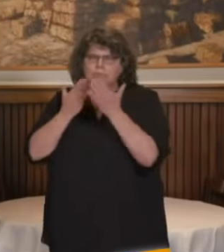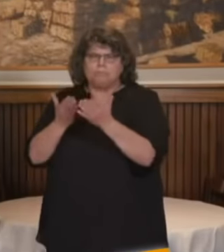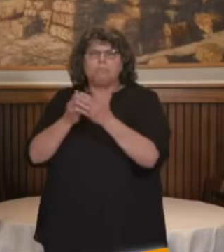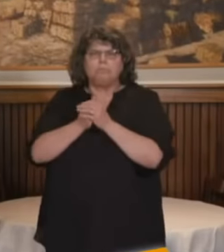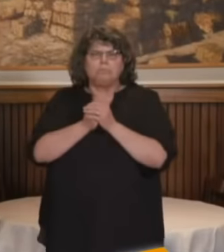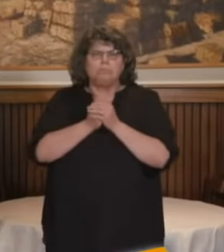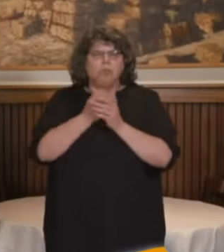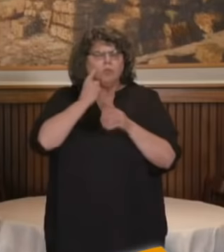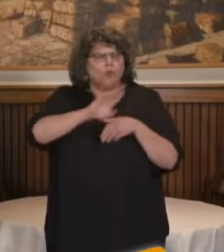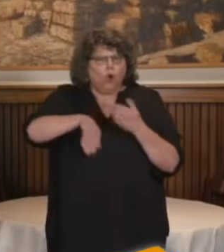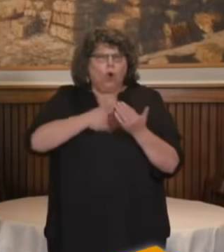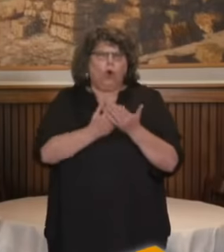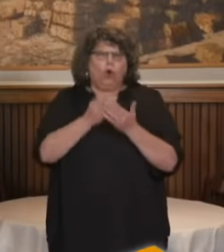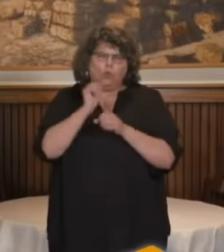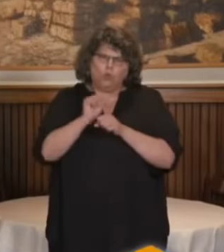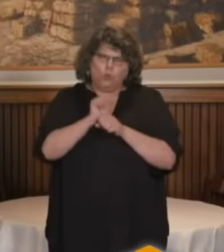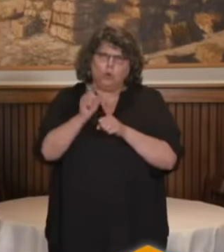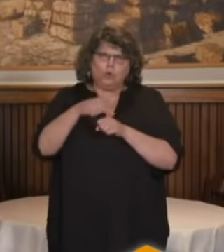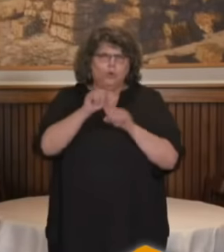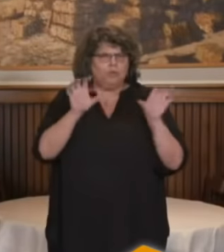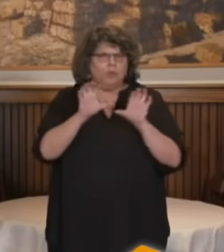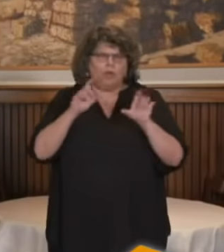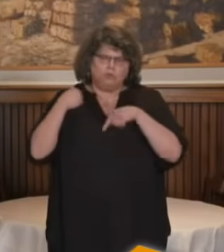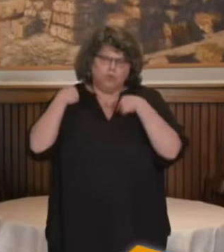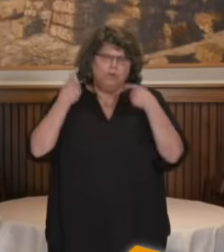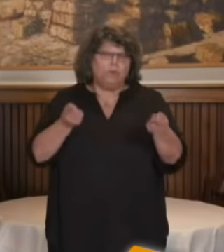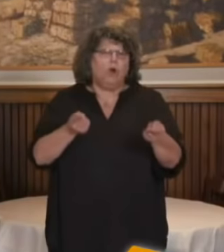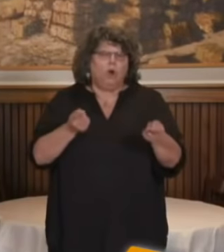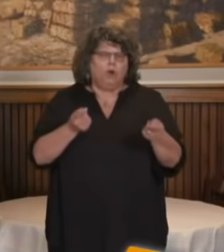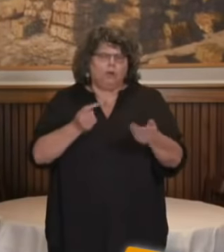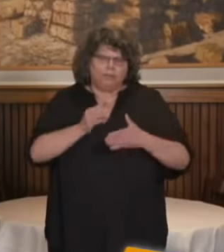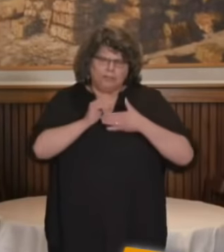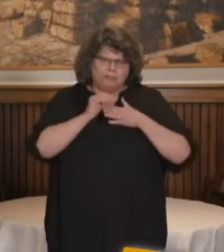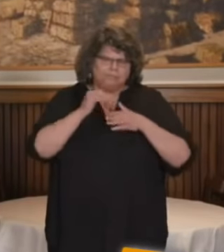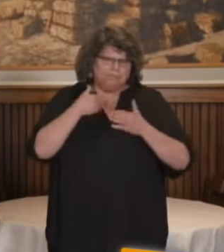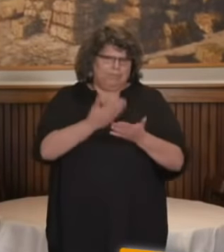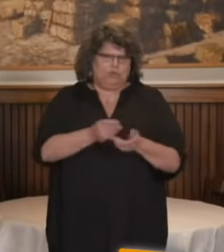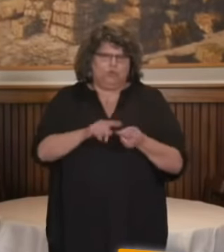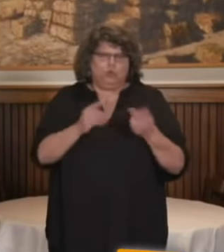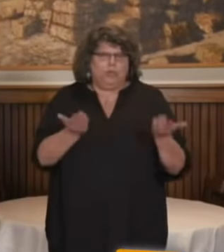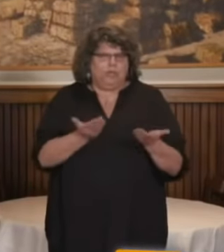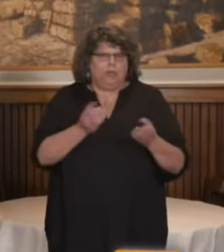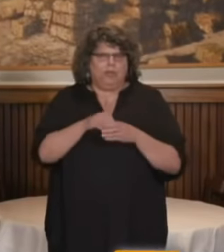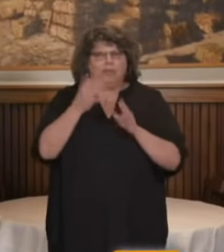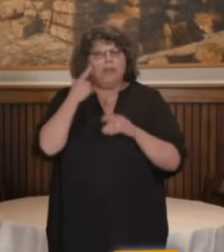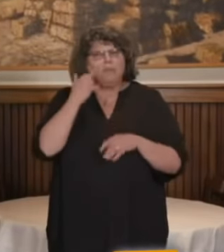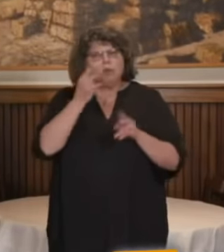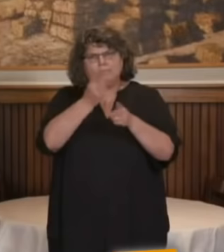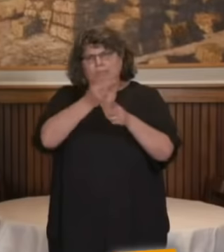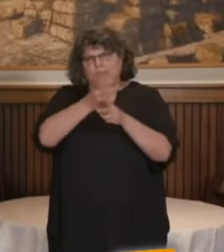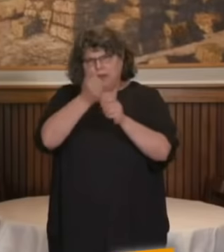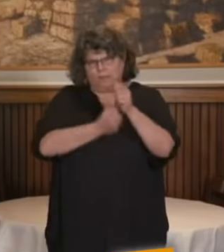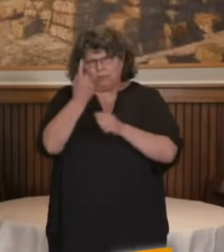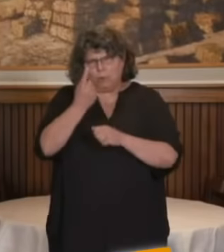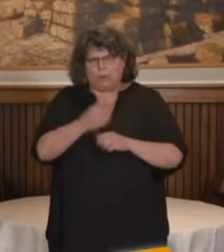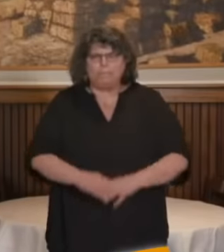thanks for all the work you've done to date to get us to this point here in the state of California. Take care, everybody.